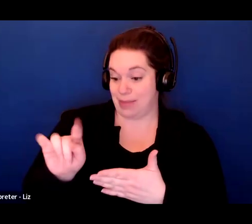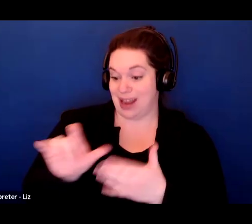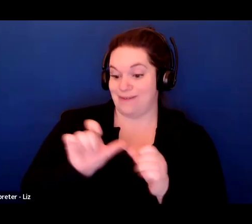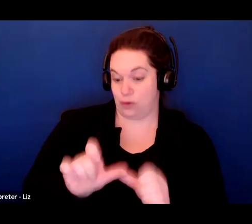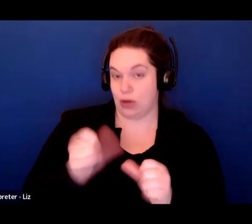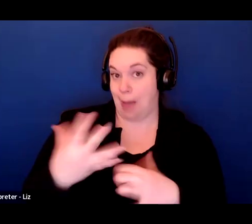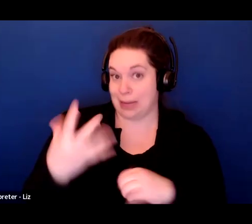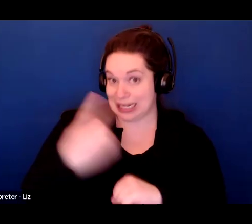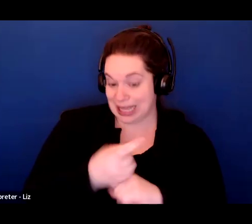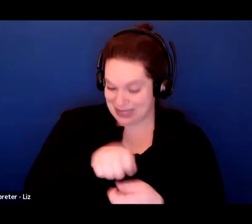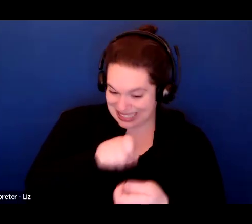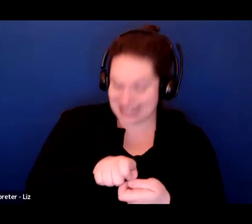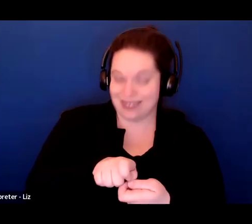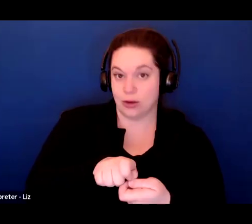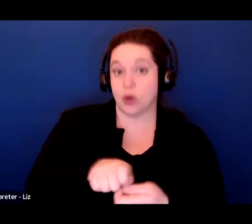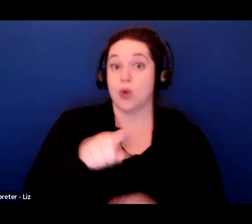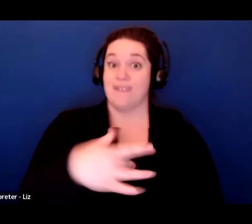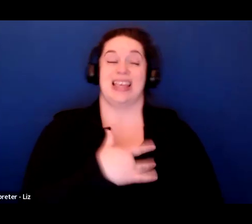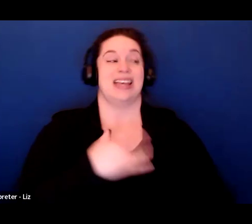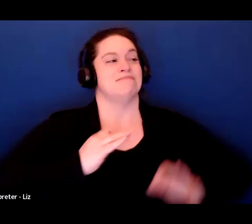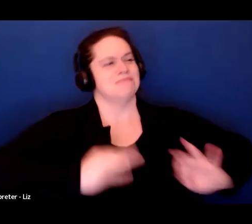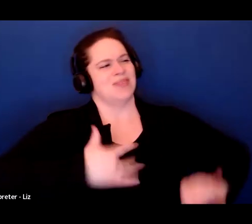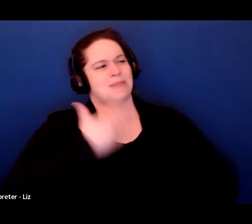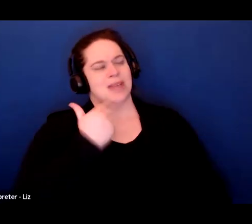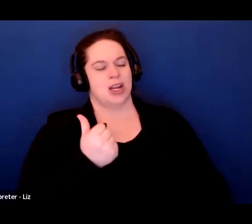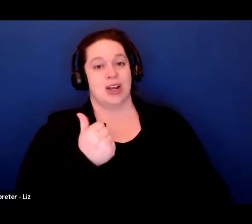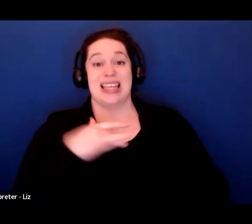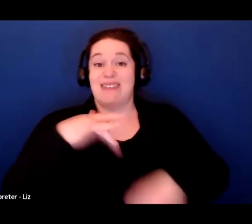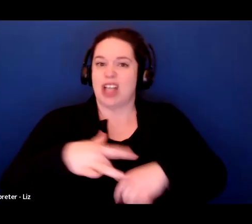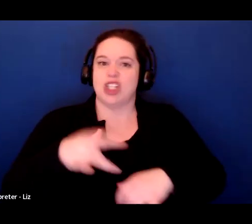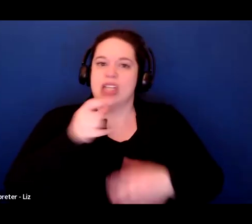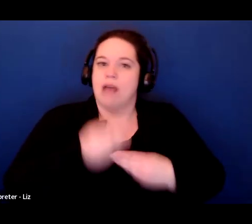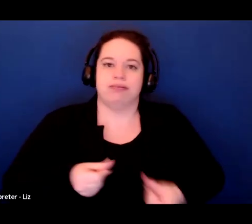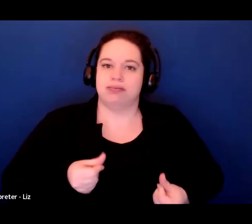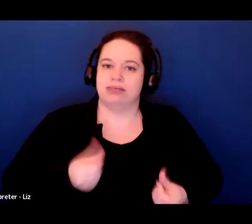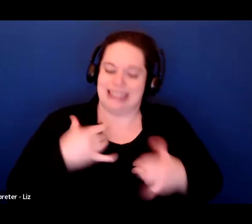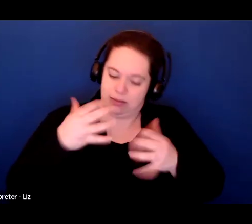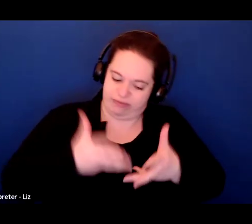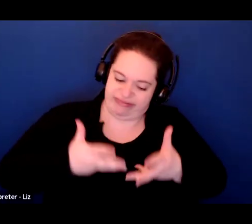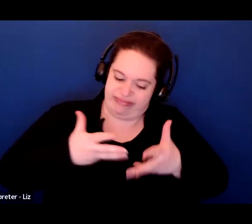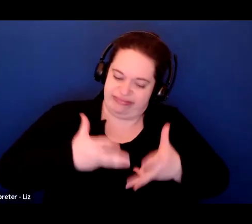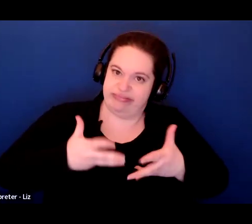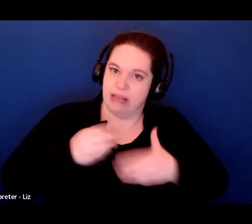better, that infection has not been killed in your body. It's still in there. The reason why